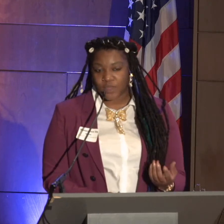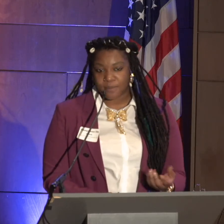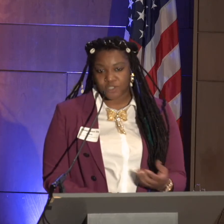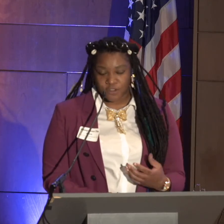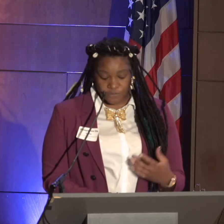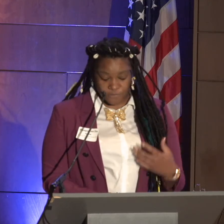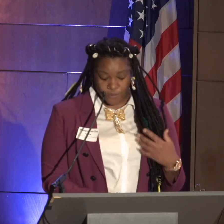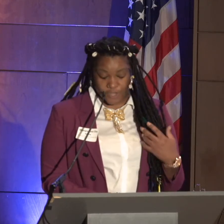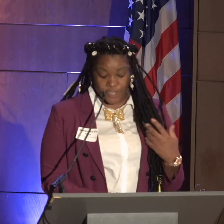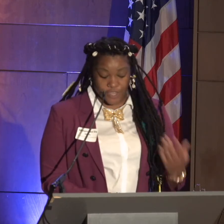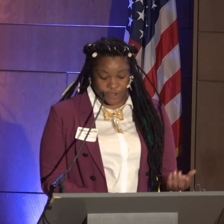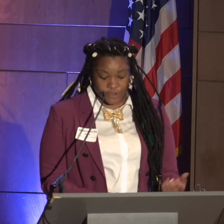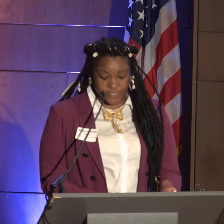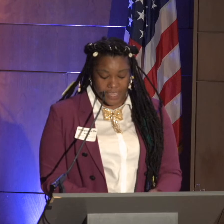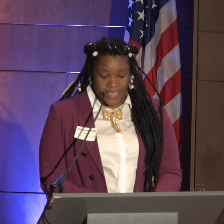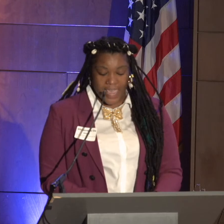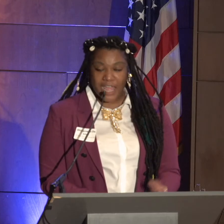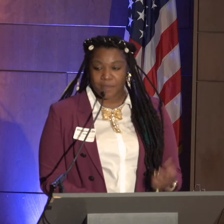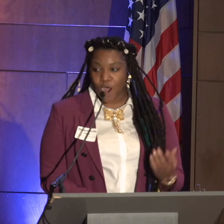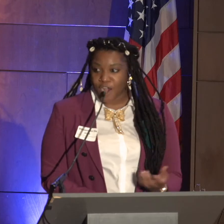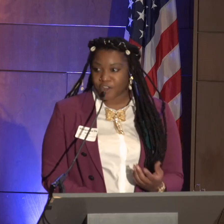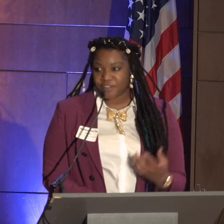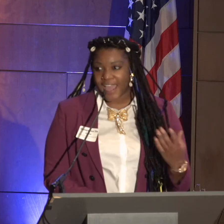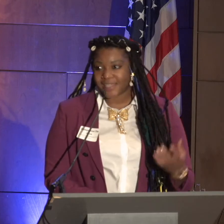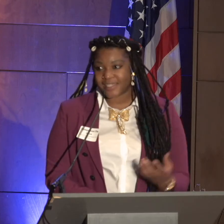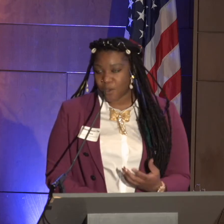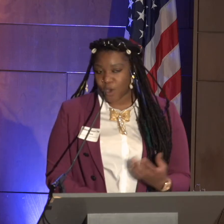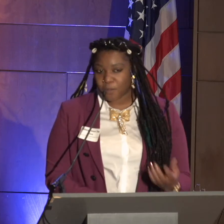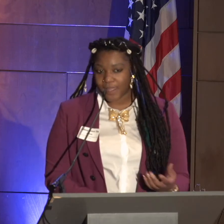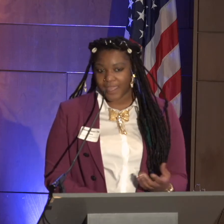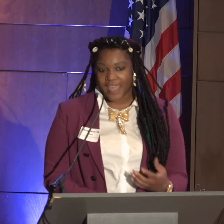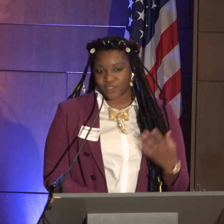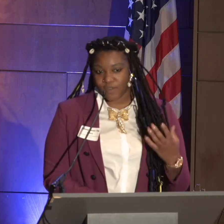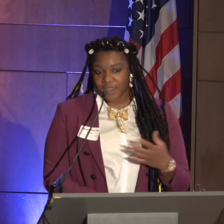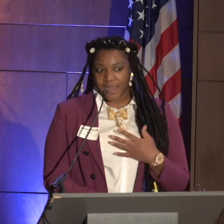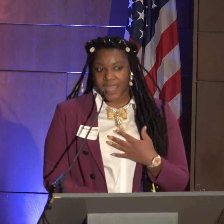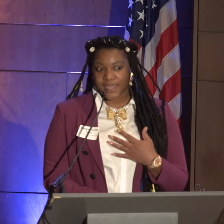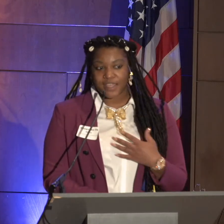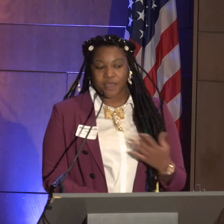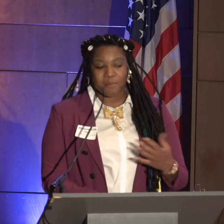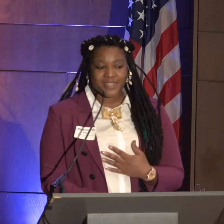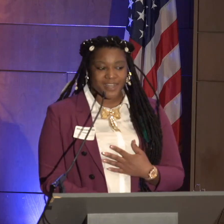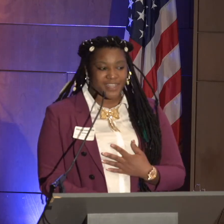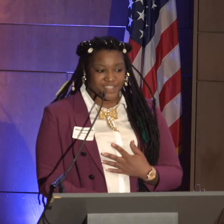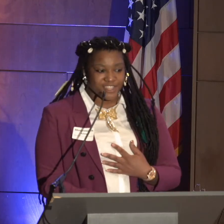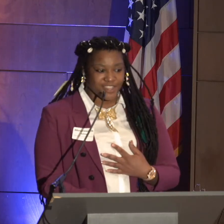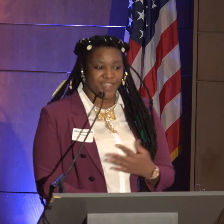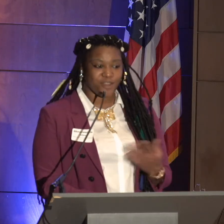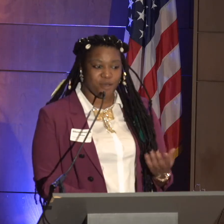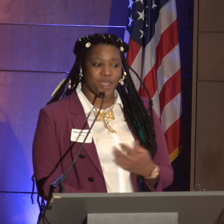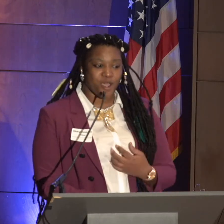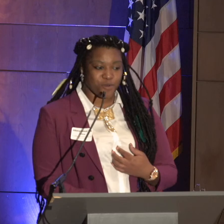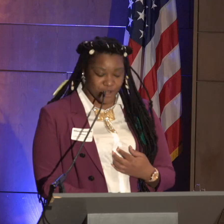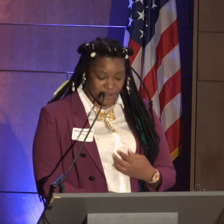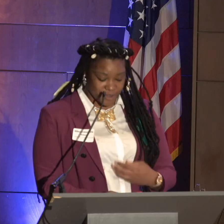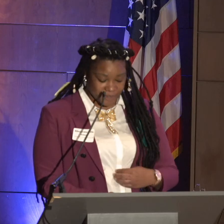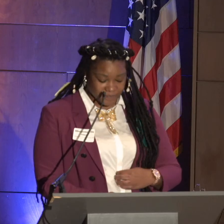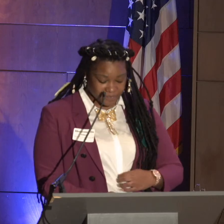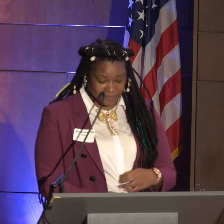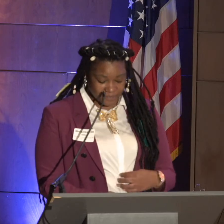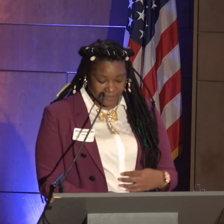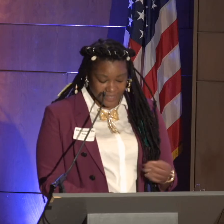demand in New Hampshire for years, and I am honored that Stay Work Play has recognized my dedication and all my hard